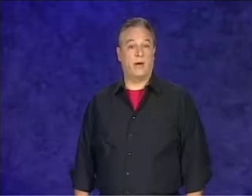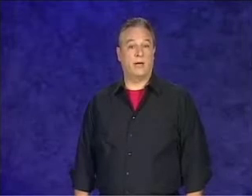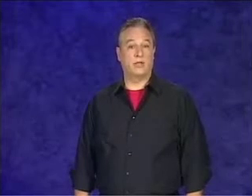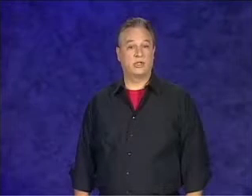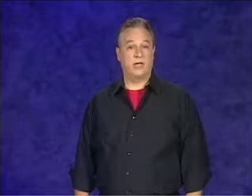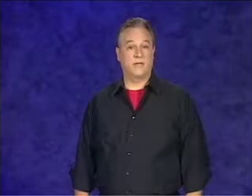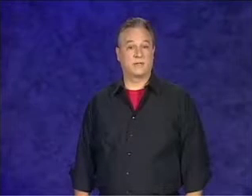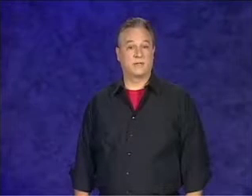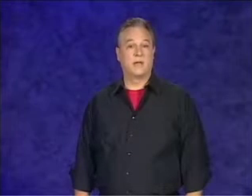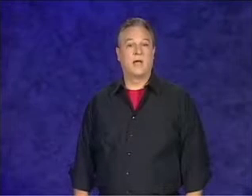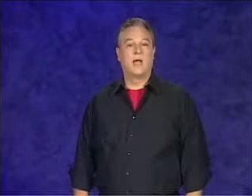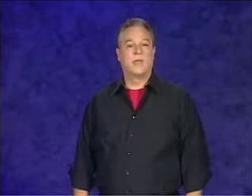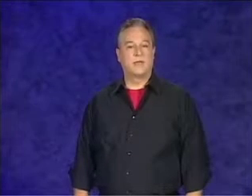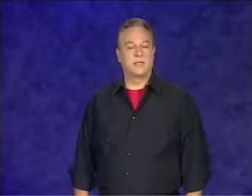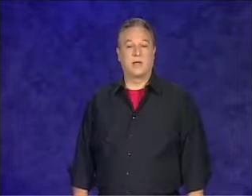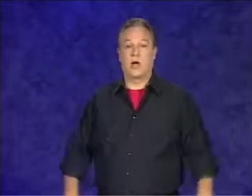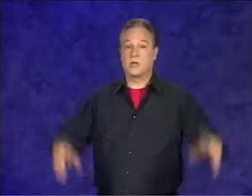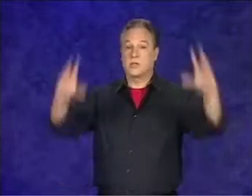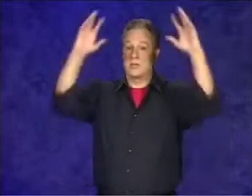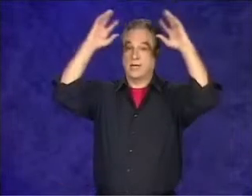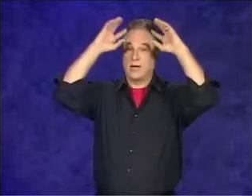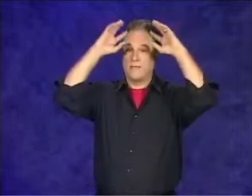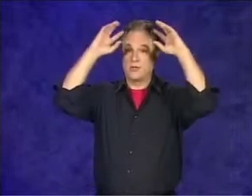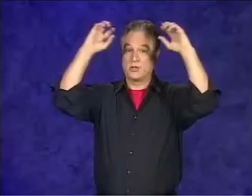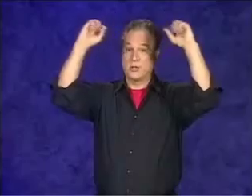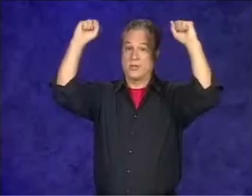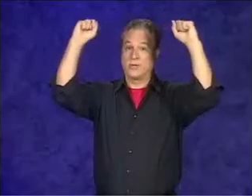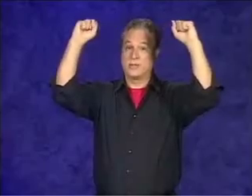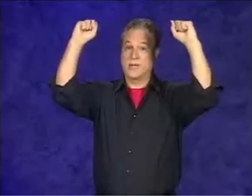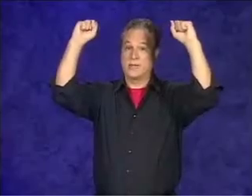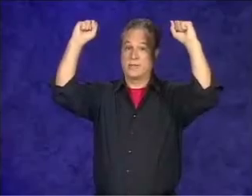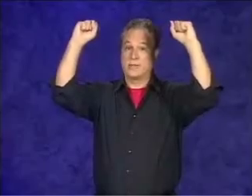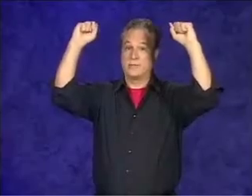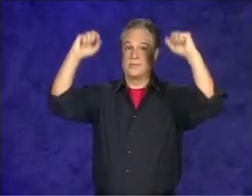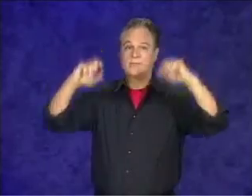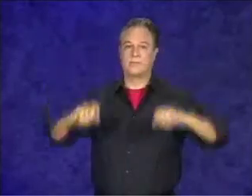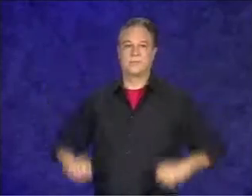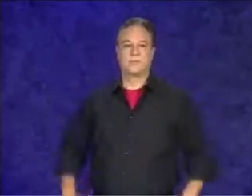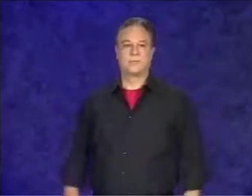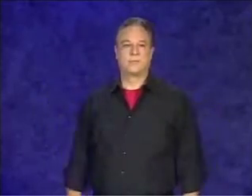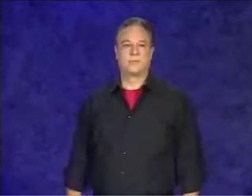American chiefs. This is also the sign for superintendent.